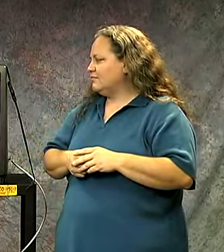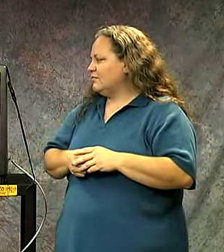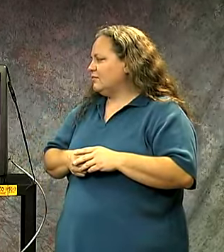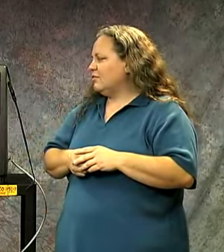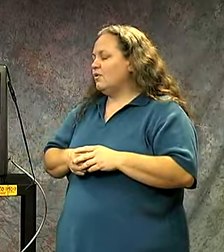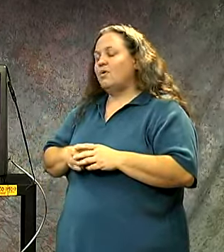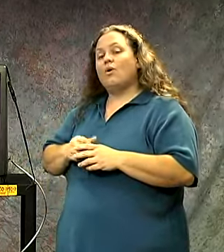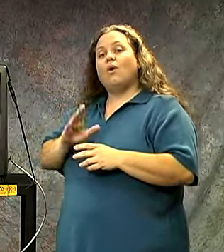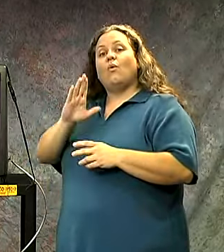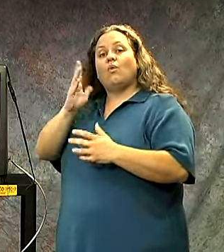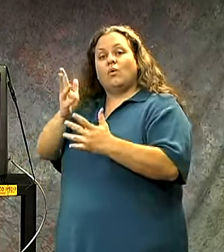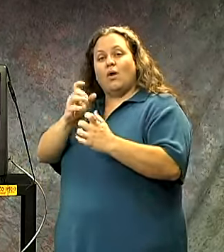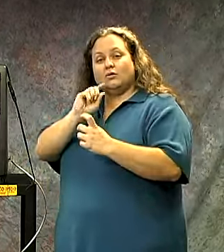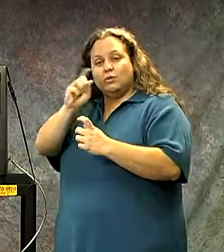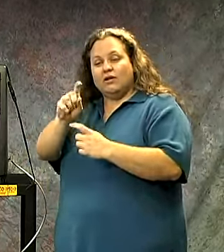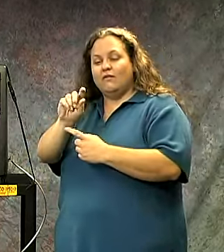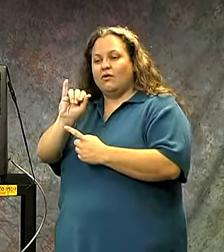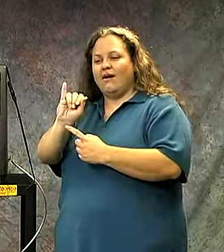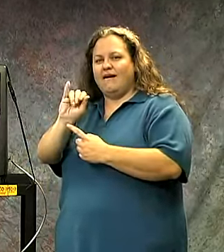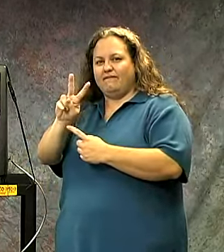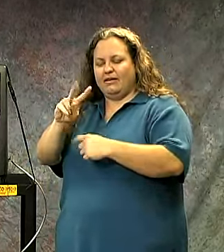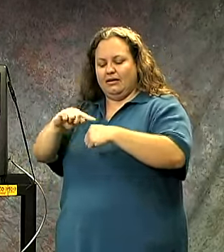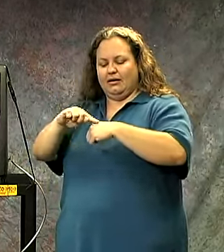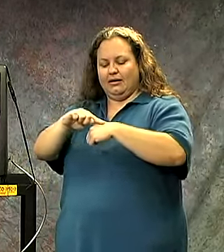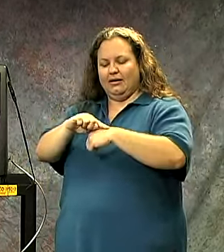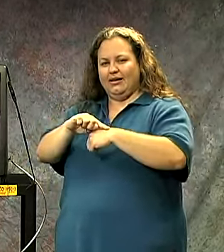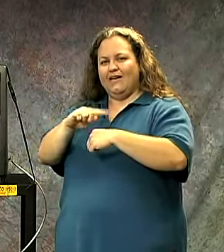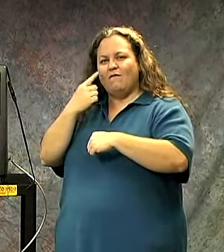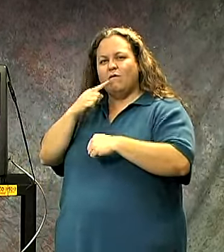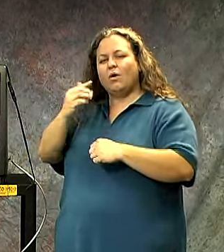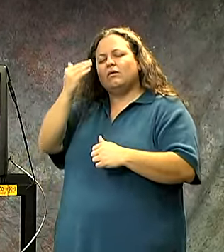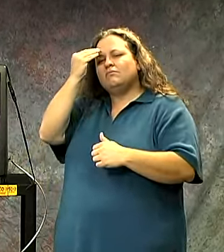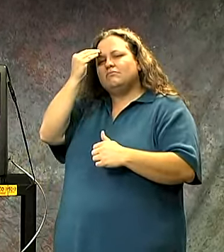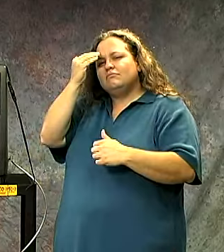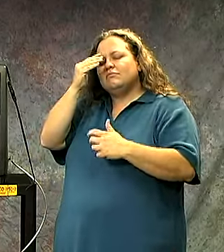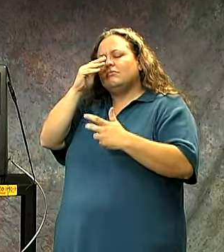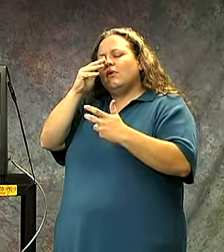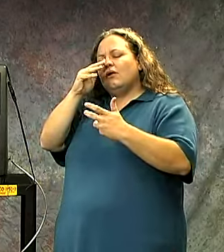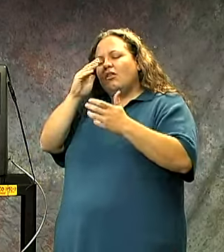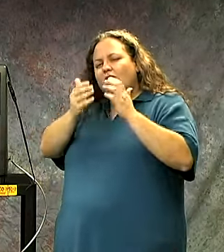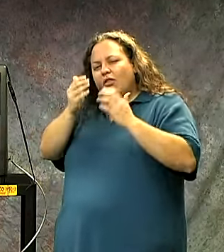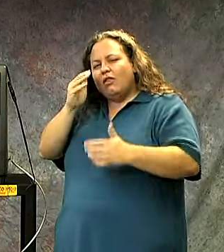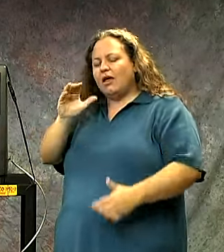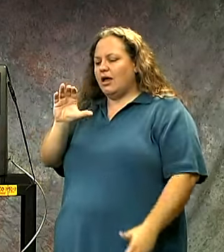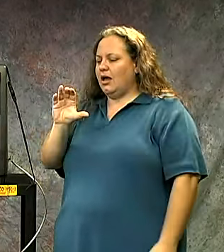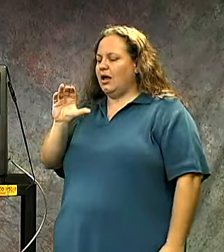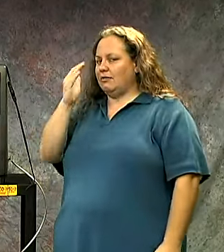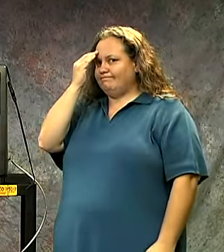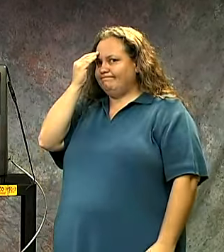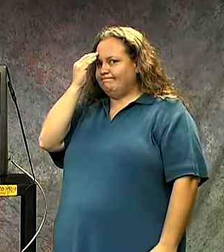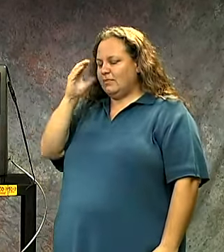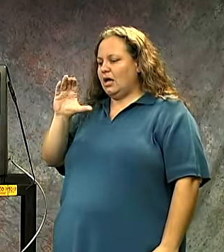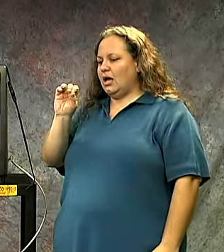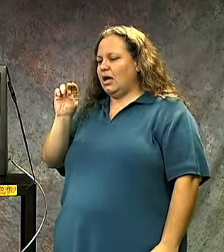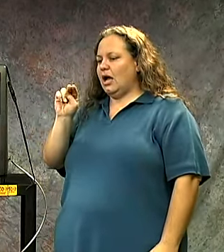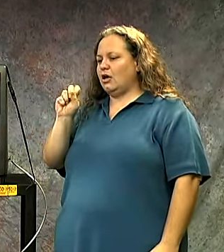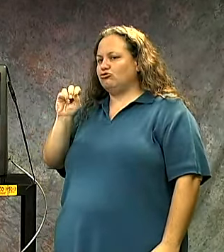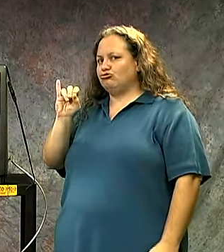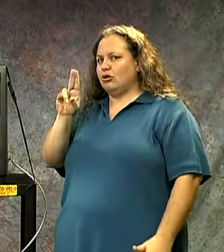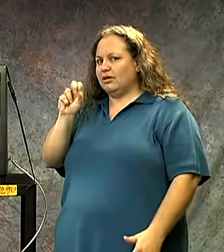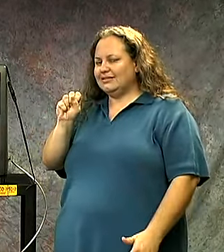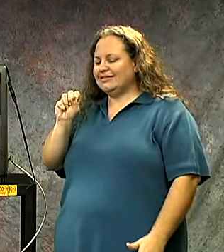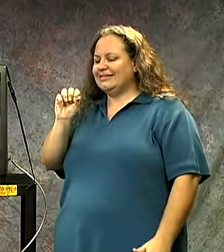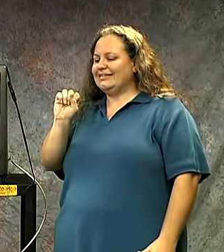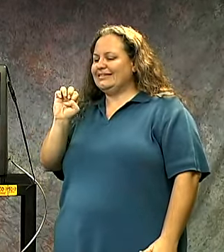because you're going to receive what's called conscious sedation during this exam. Conscious sedation is not putting you to sleep.